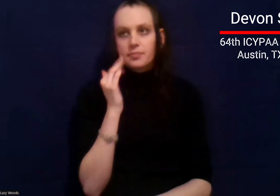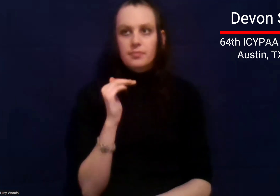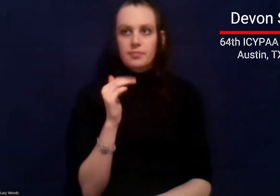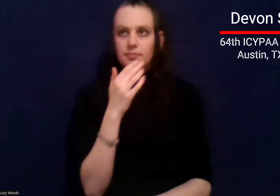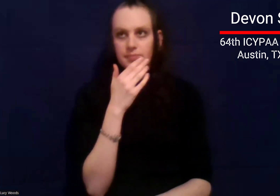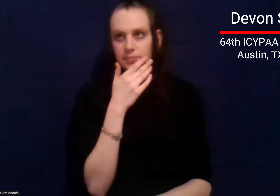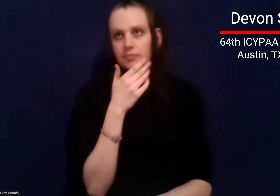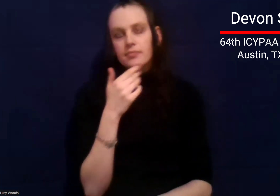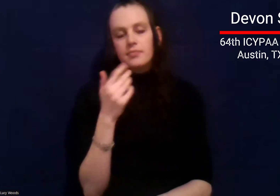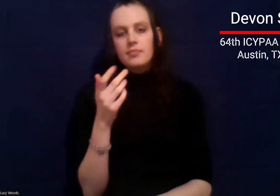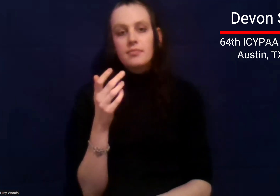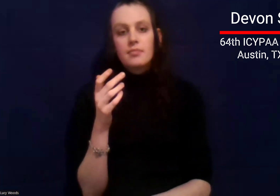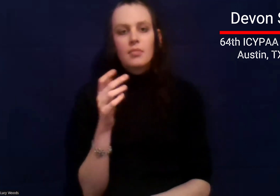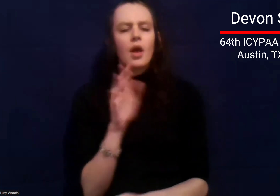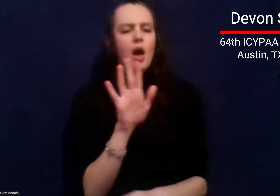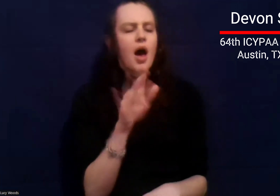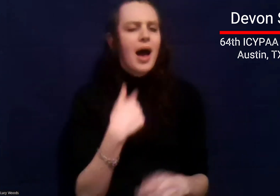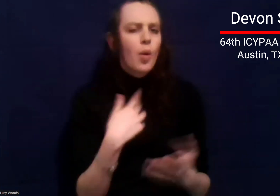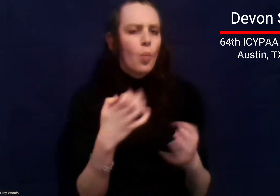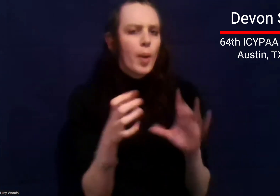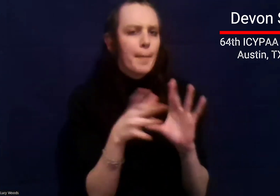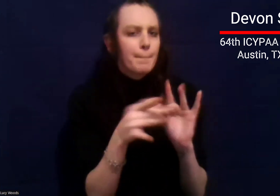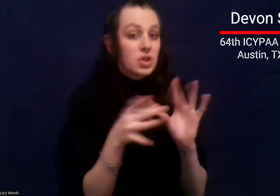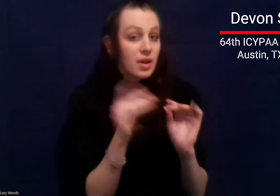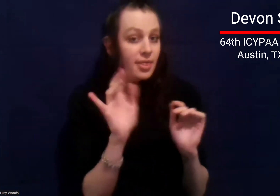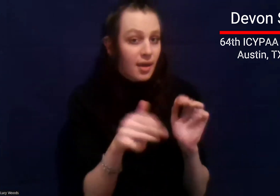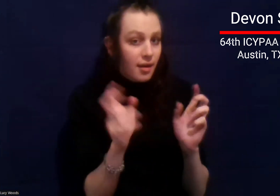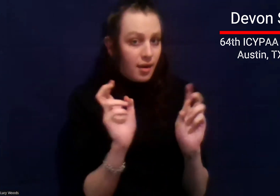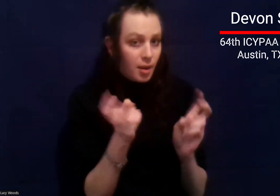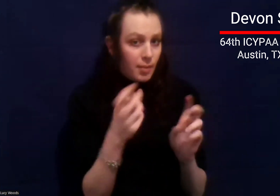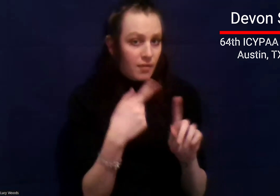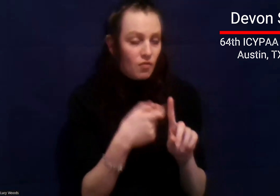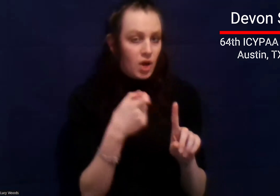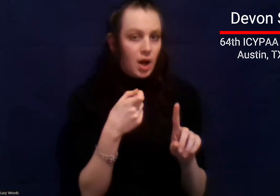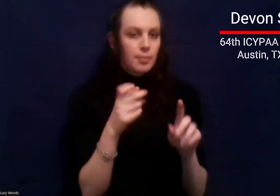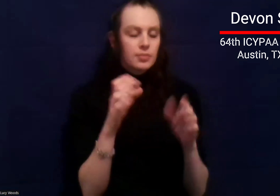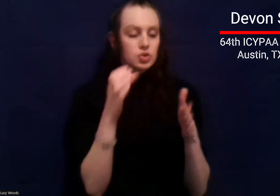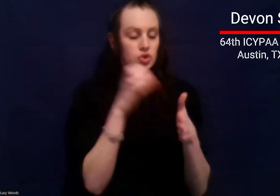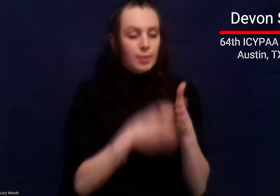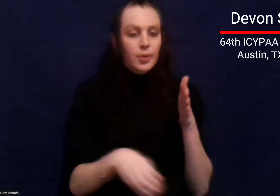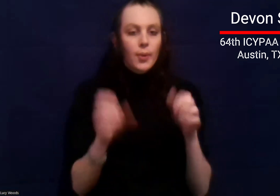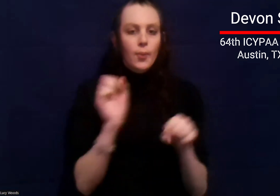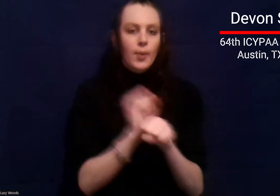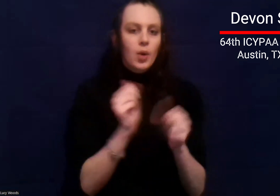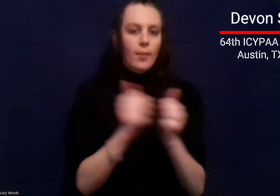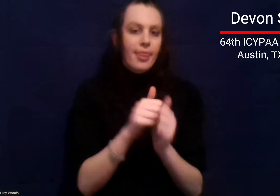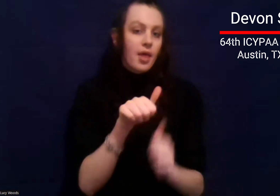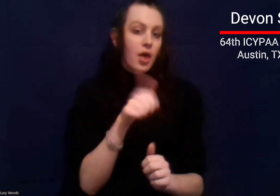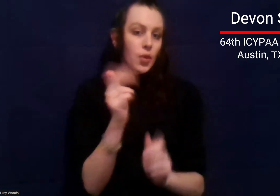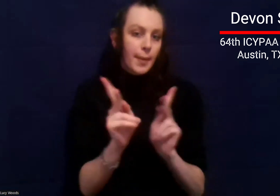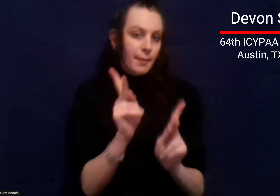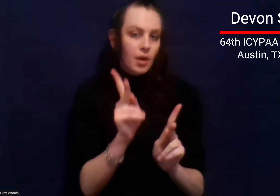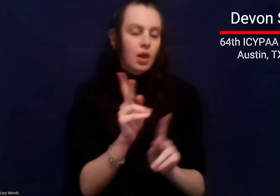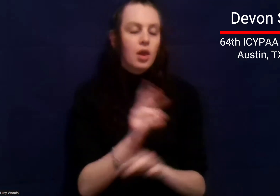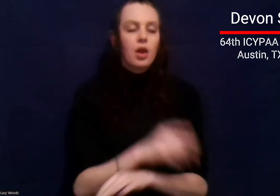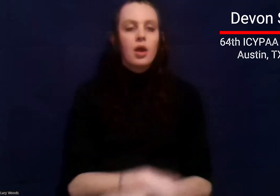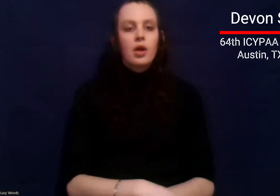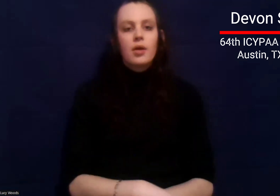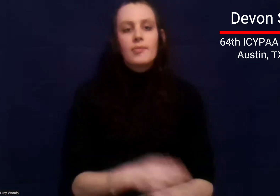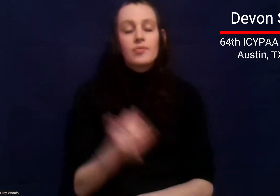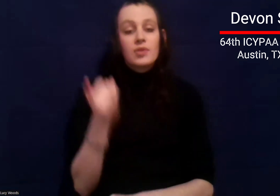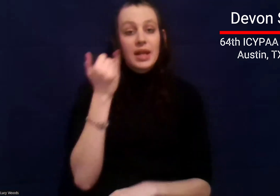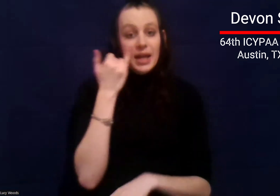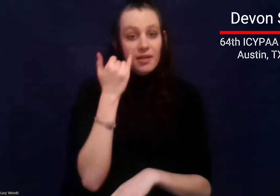And just a side note, this topic is coming from the chapter Working with Others. So if you follow the program